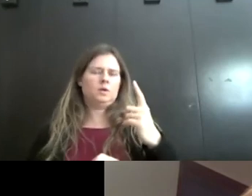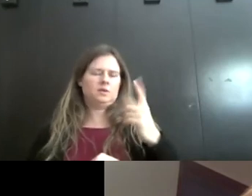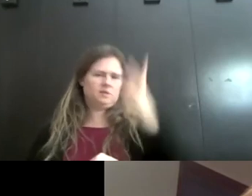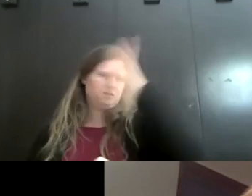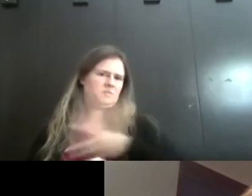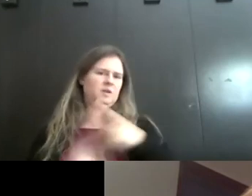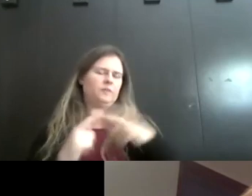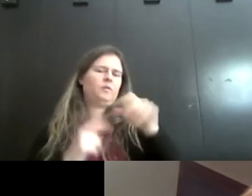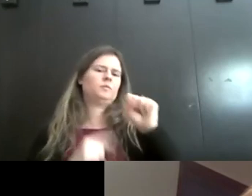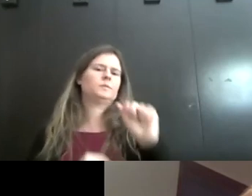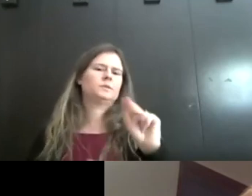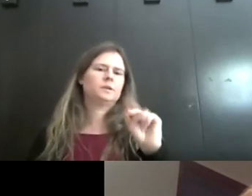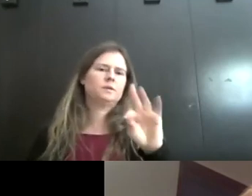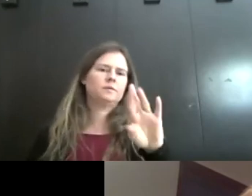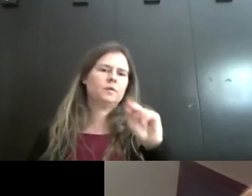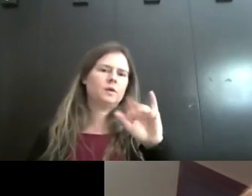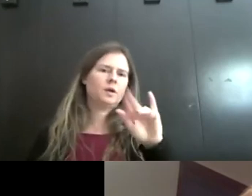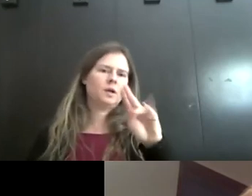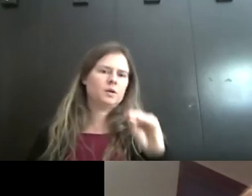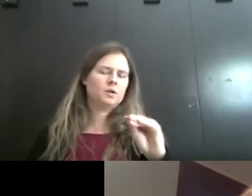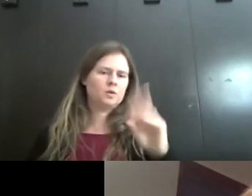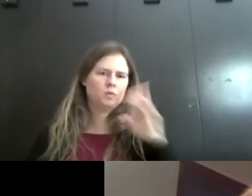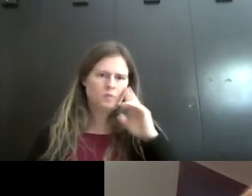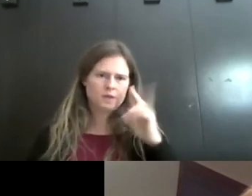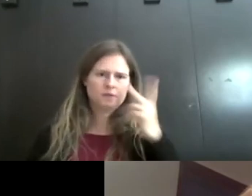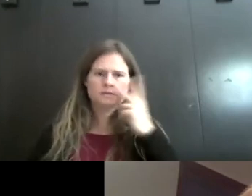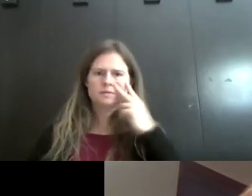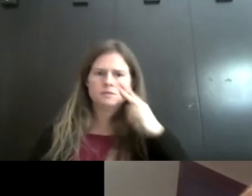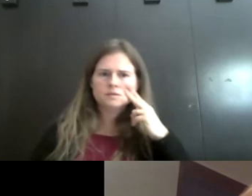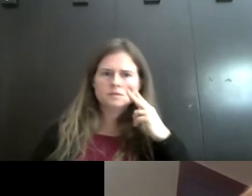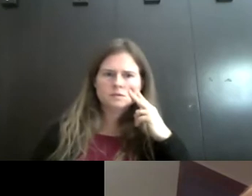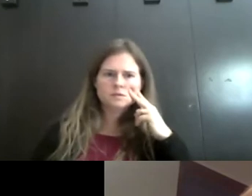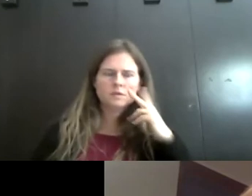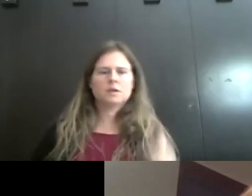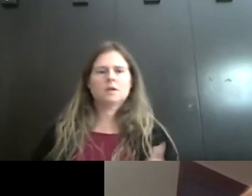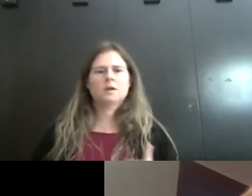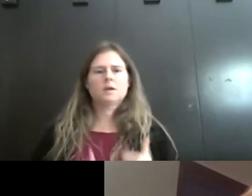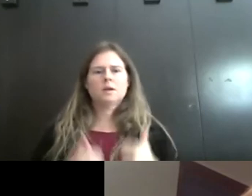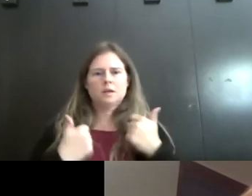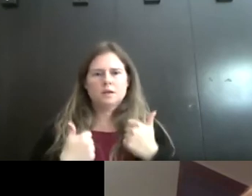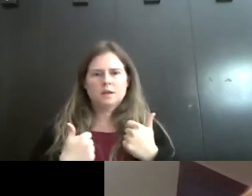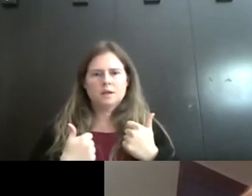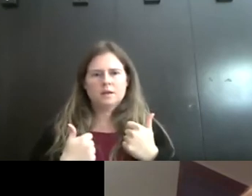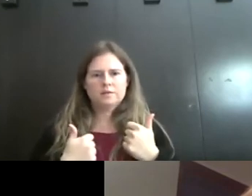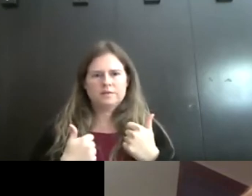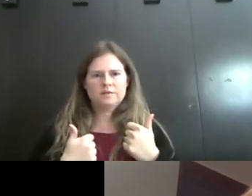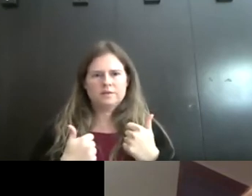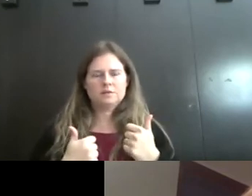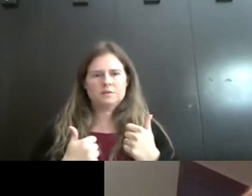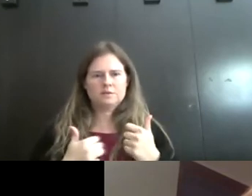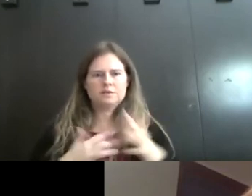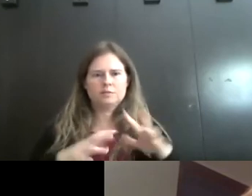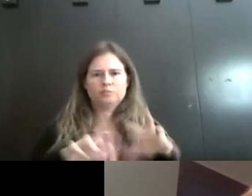realized that there was these Indians that were living in, he considered them squatters because California